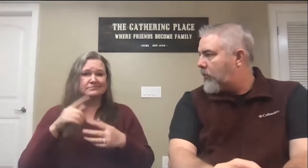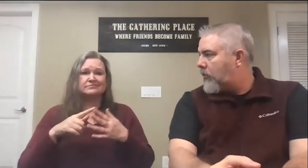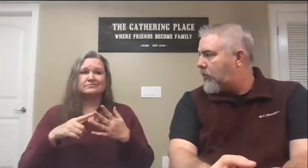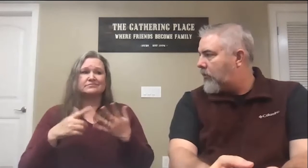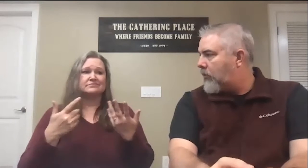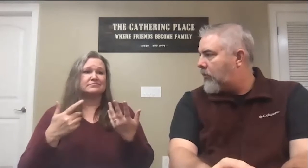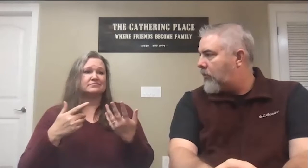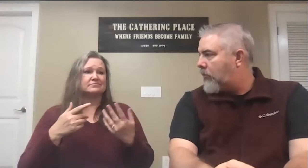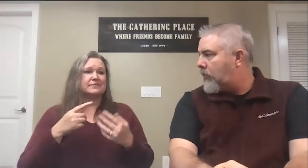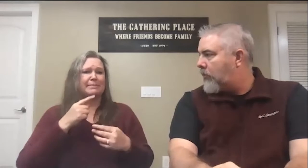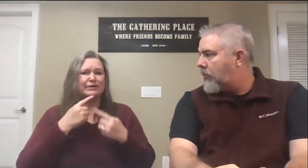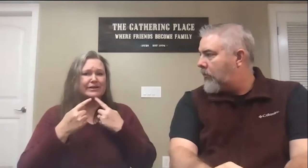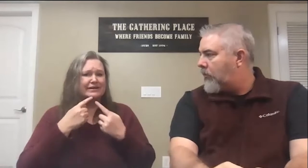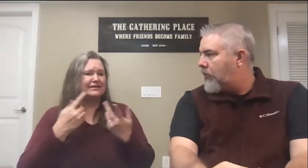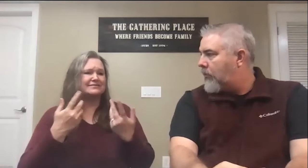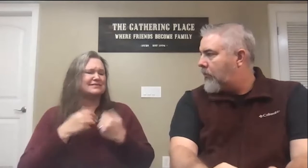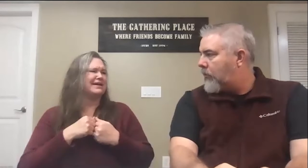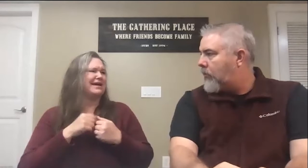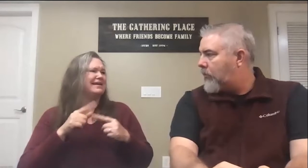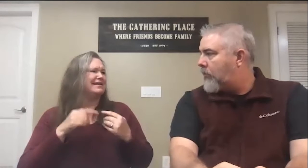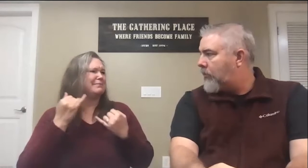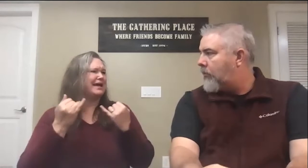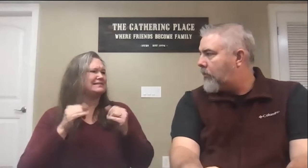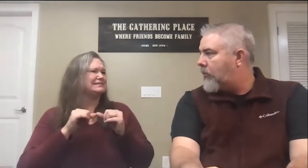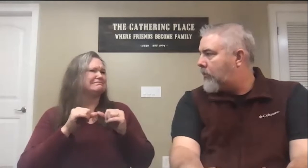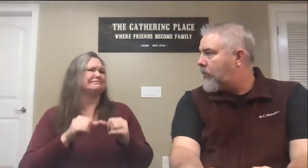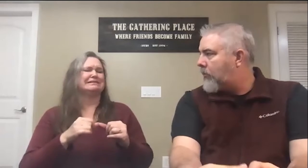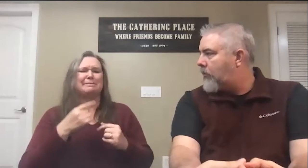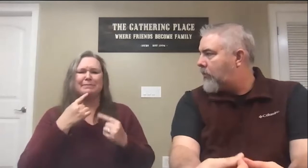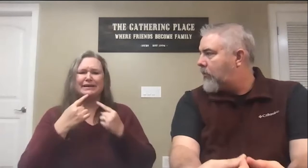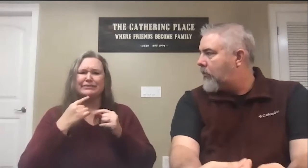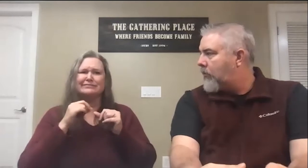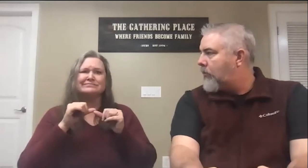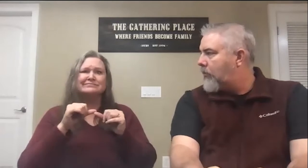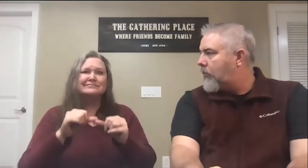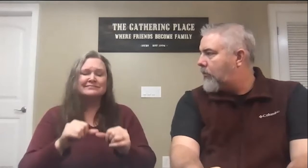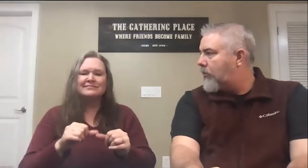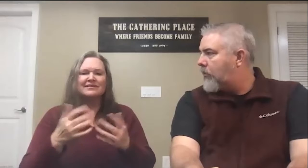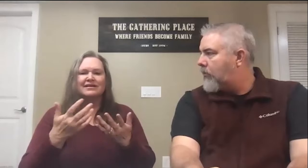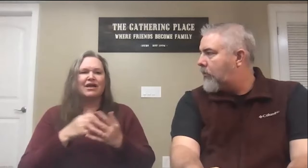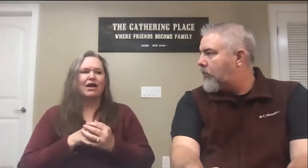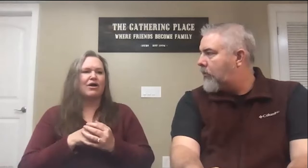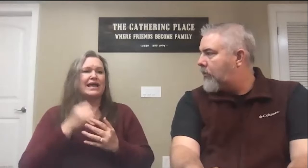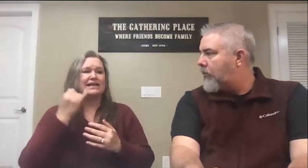It relieves stress, bitterness. I can't imagine holding on to bitterness for so